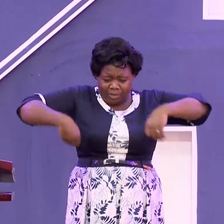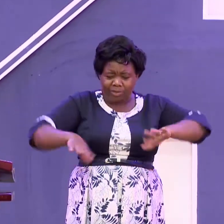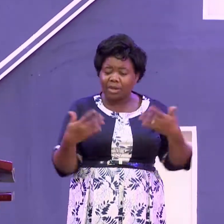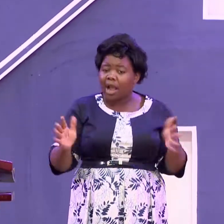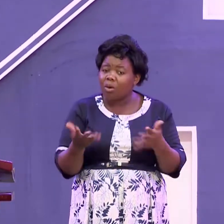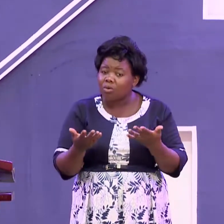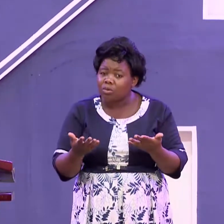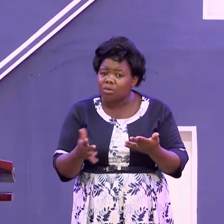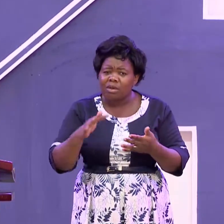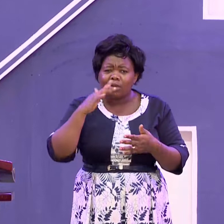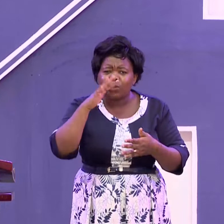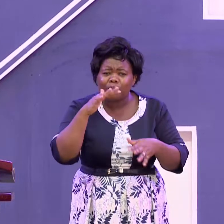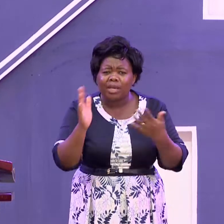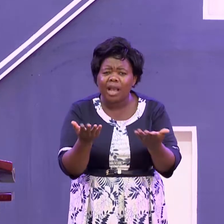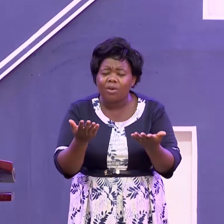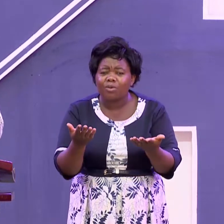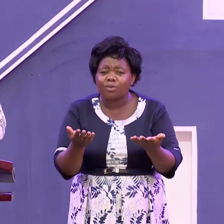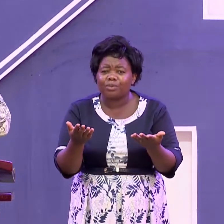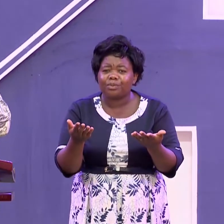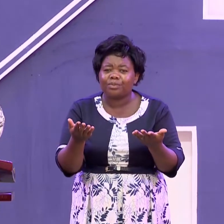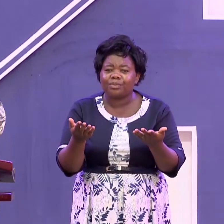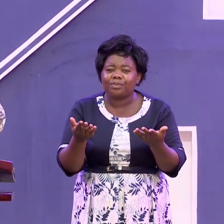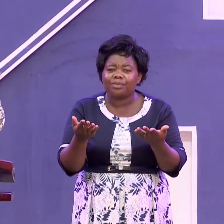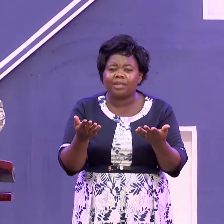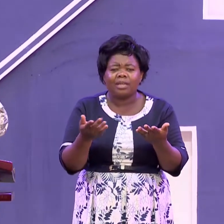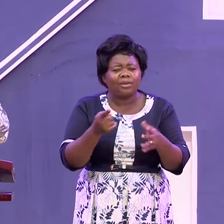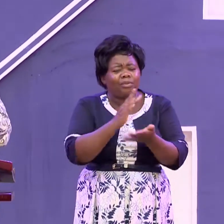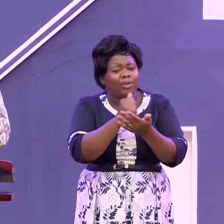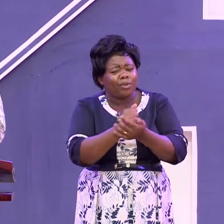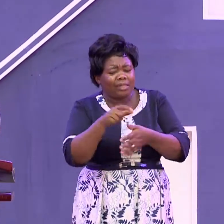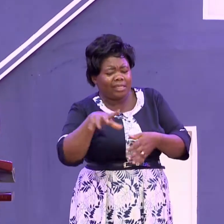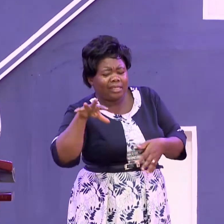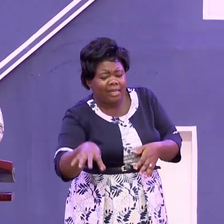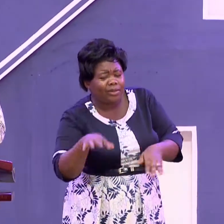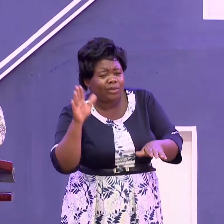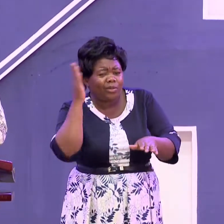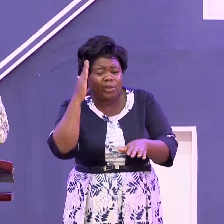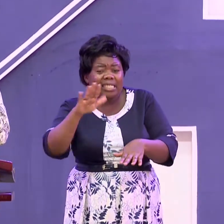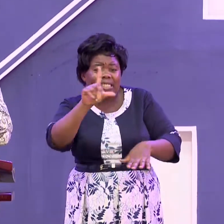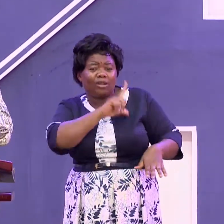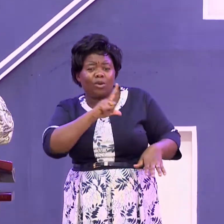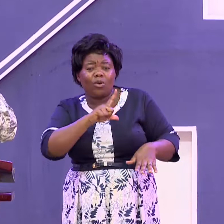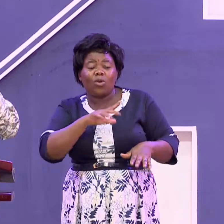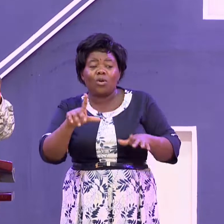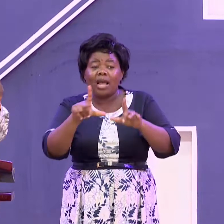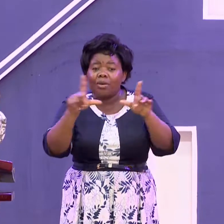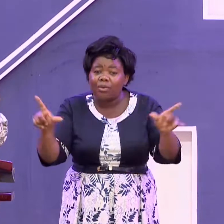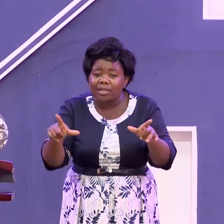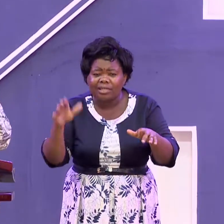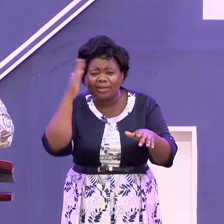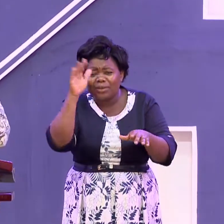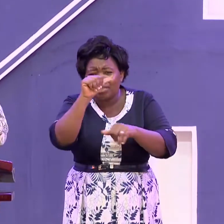do they dress, what is their speech. The child knows the Lusoga